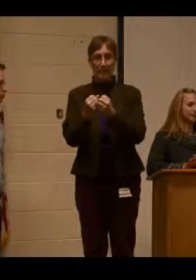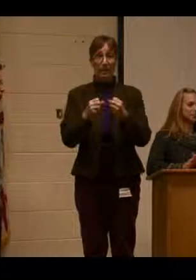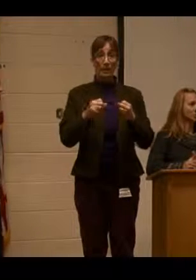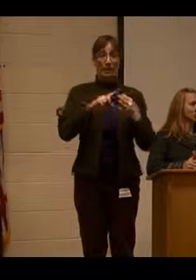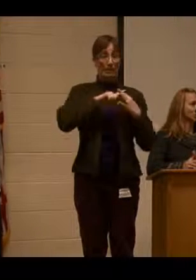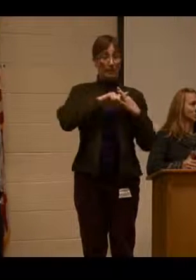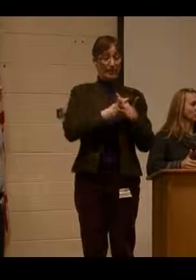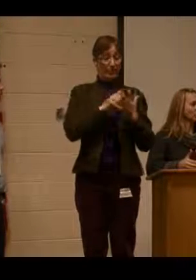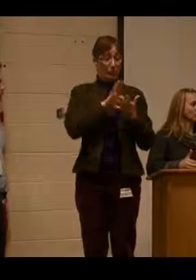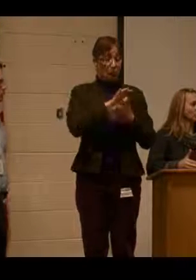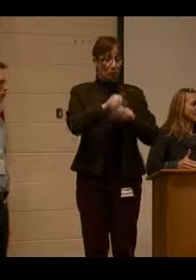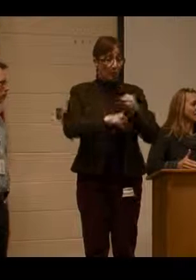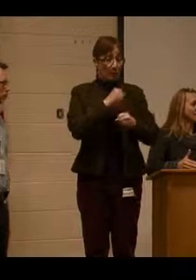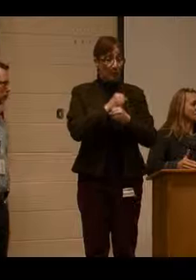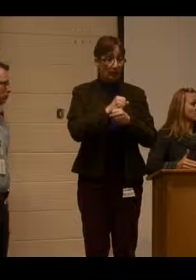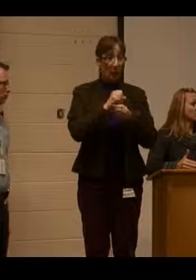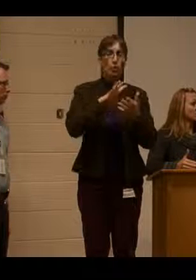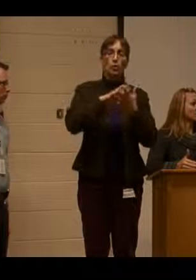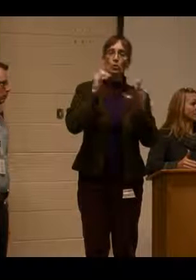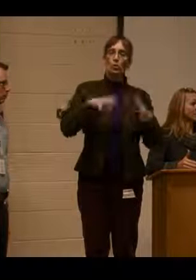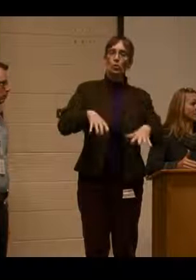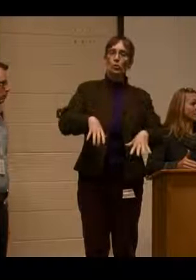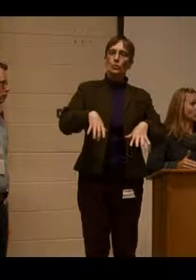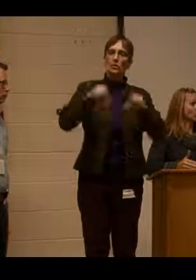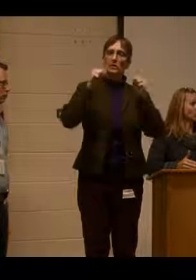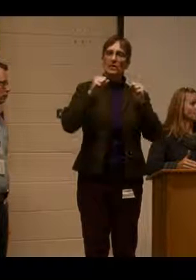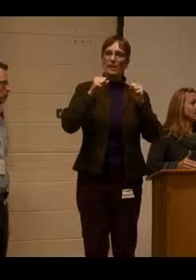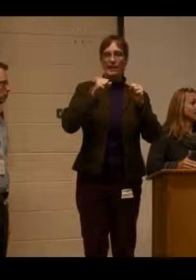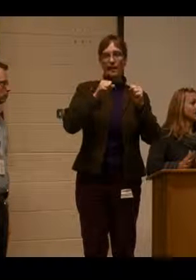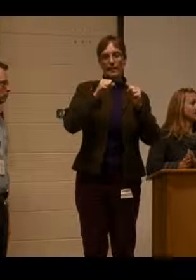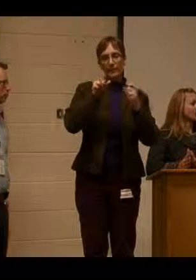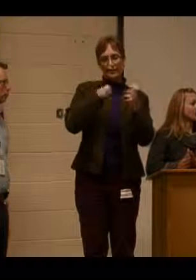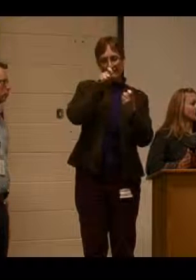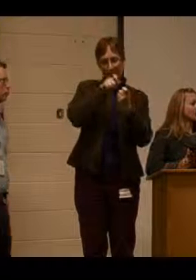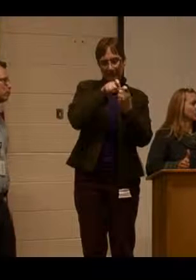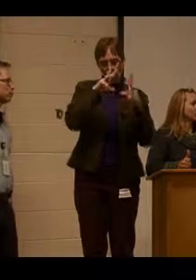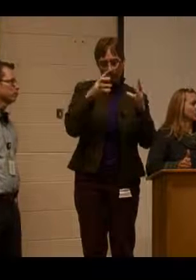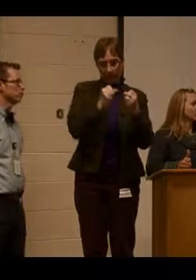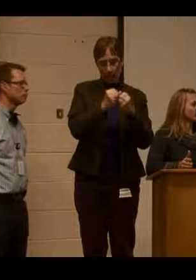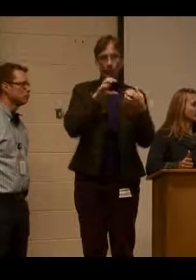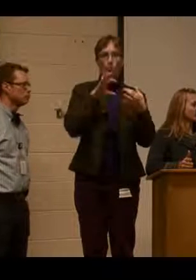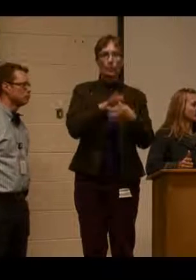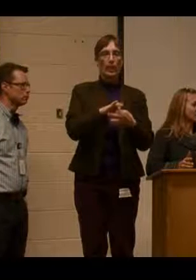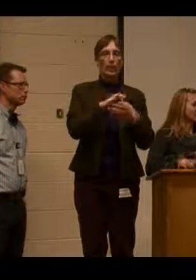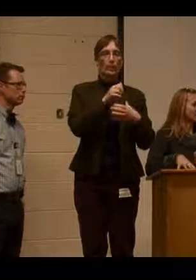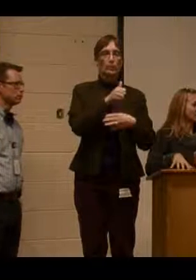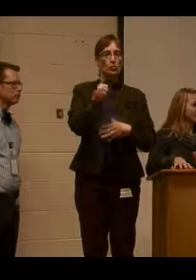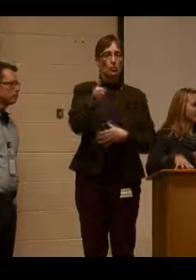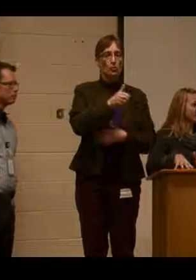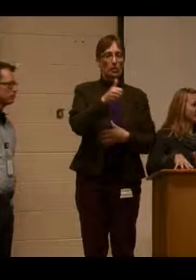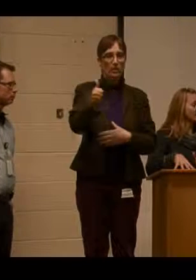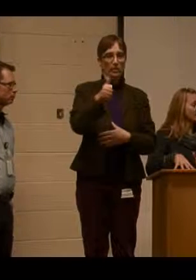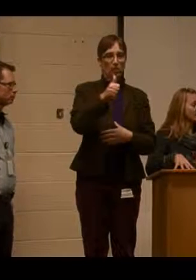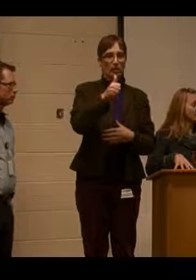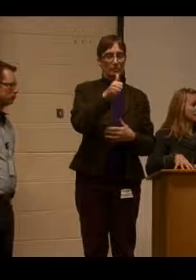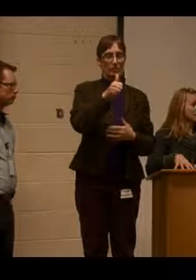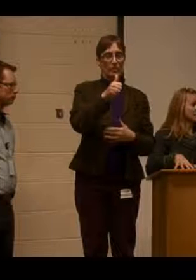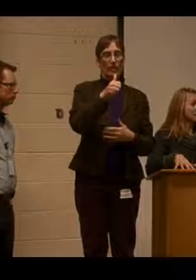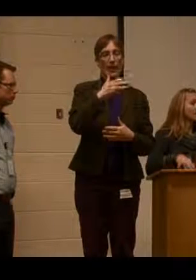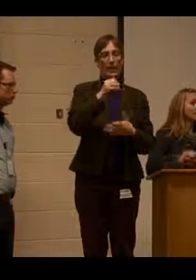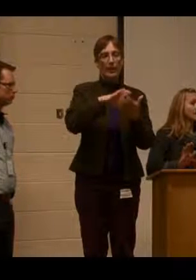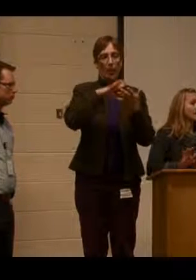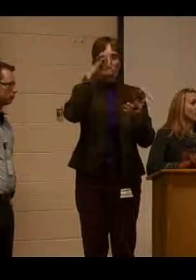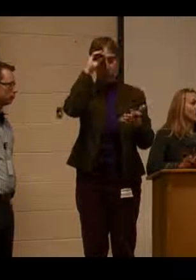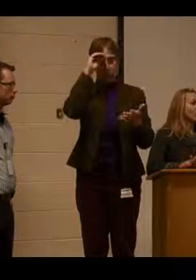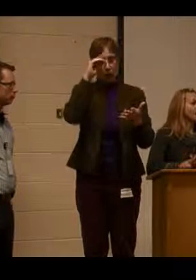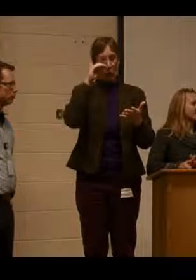focus on transportation only, and they learn how to read the different bus routes that are in the city, and we practice. We go